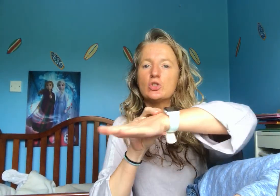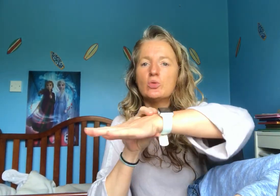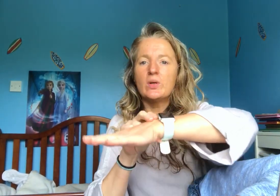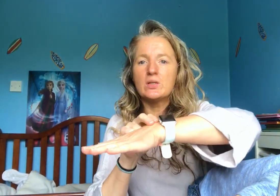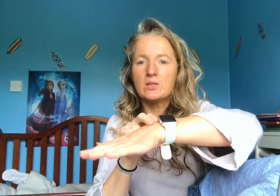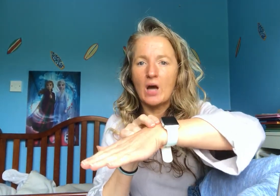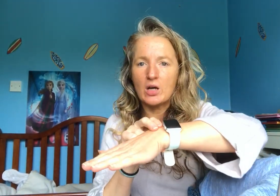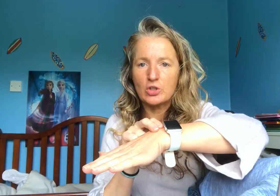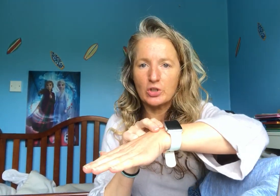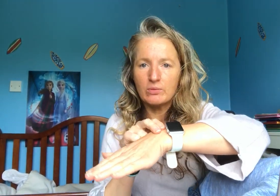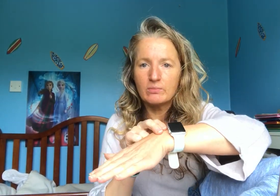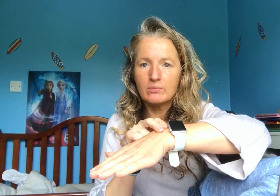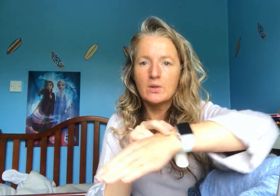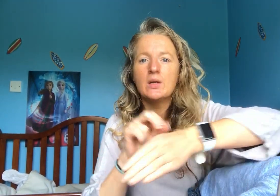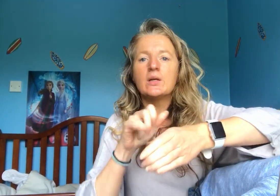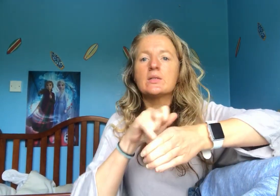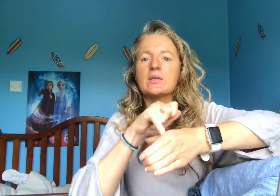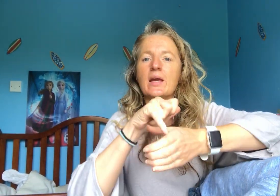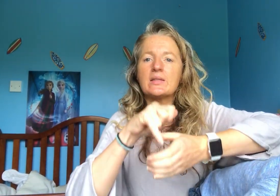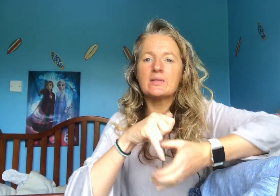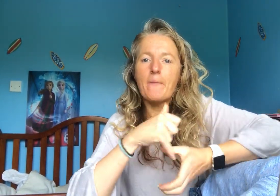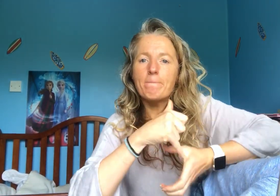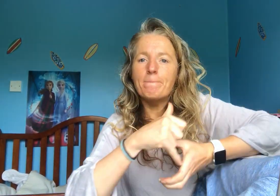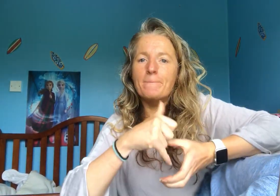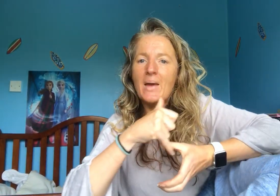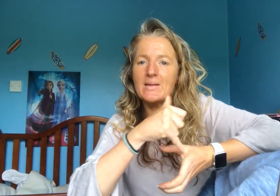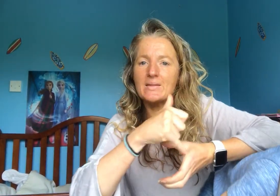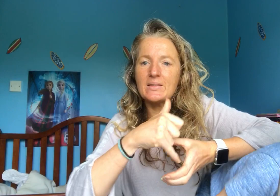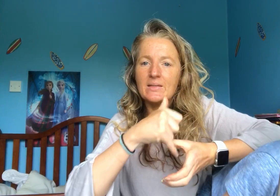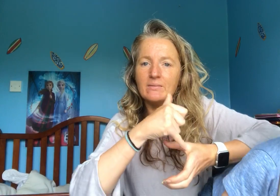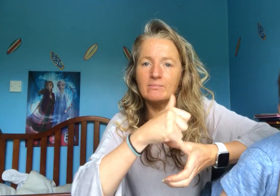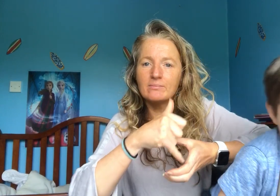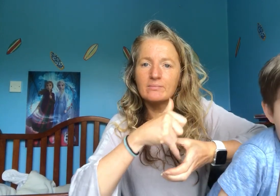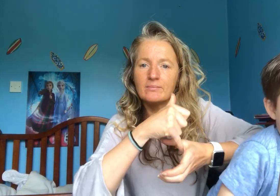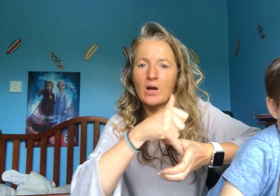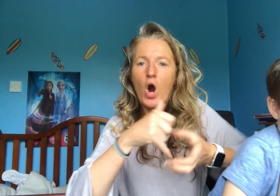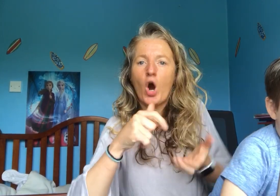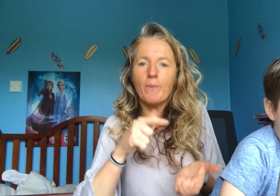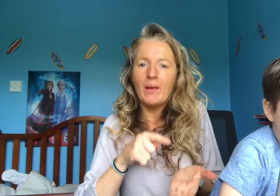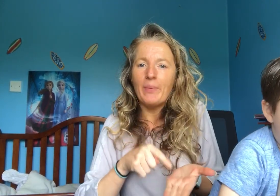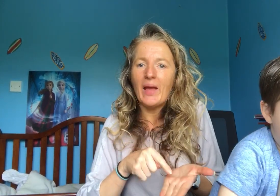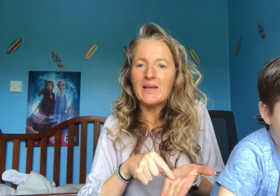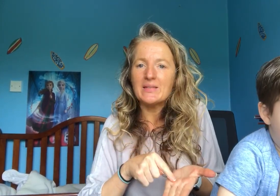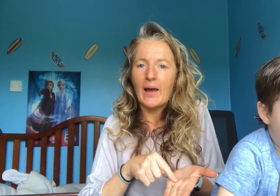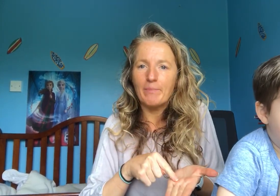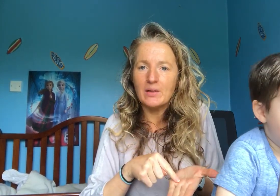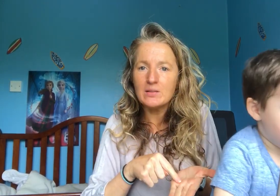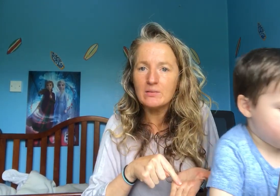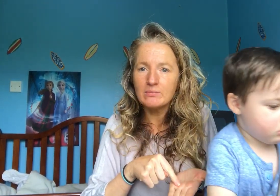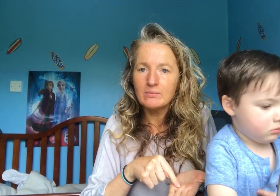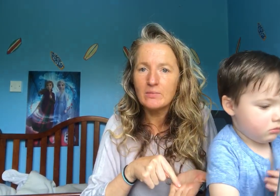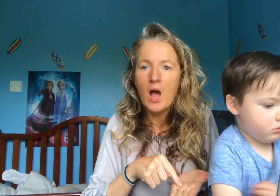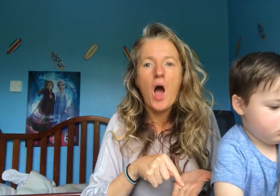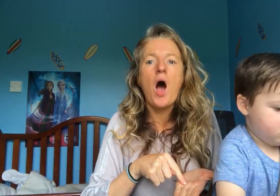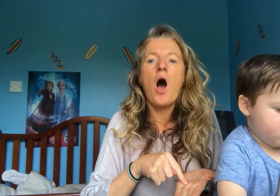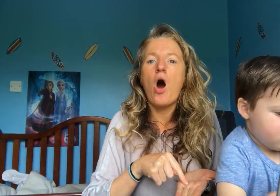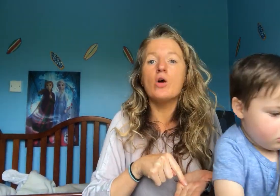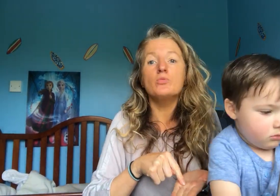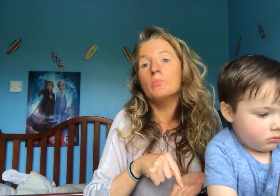to a doctor to get some medicine, or maybe a tablet, or you